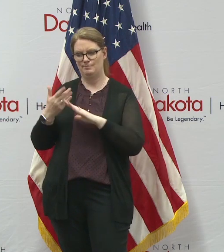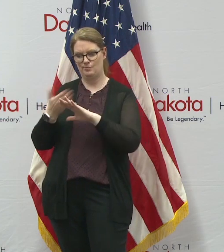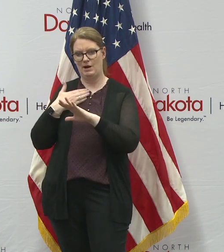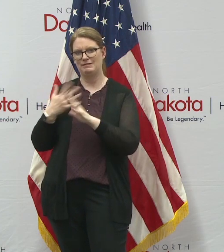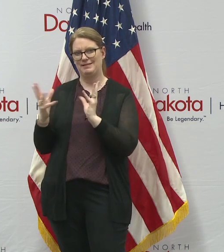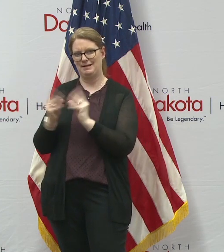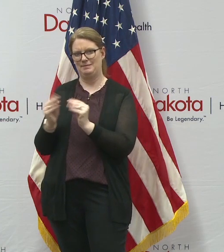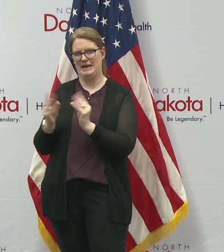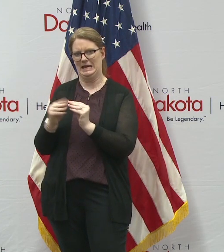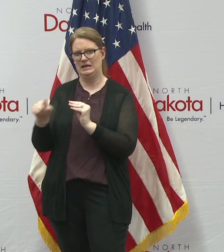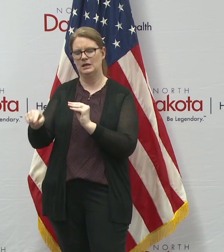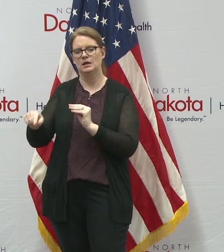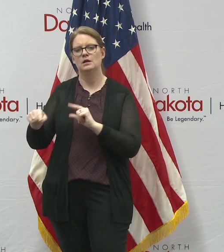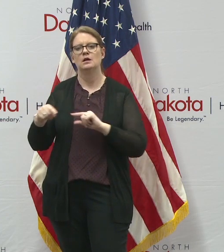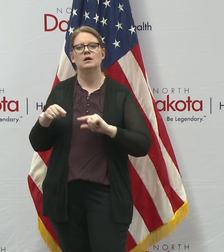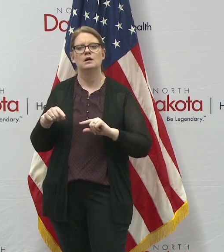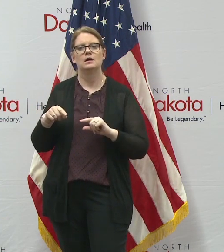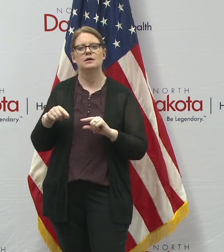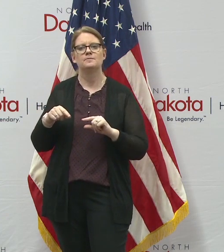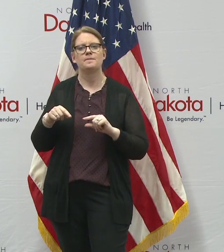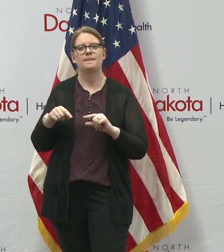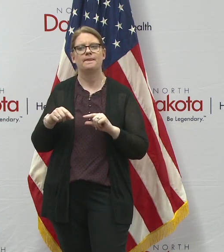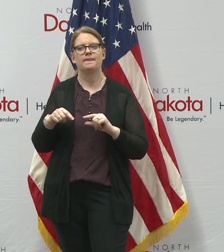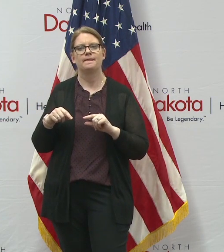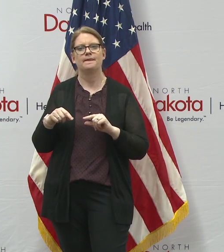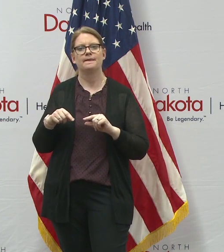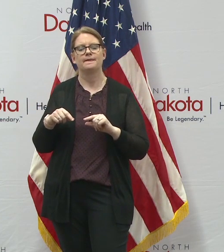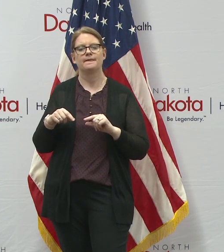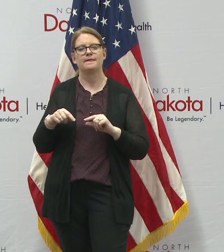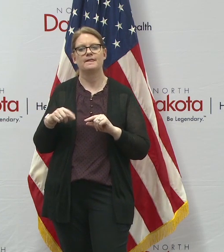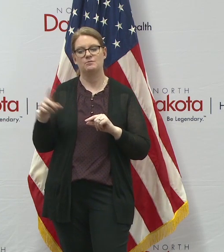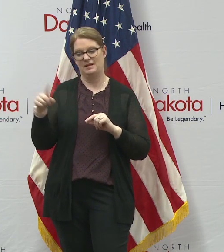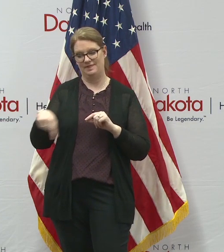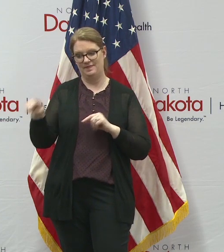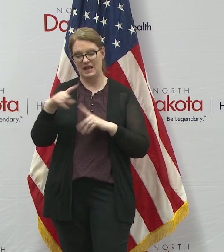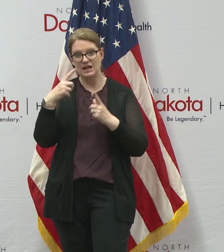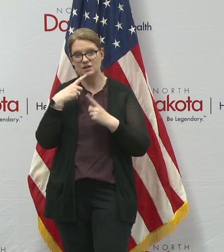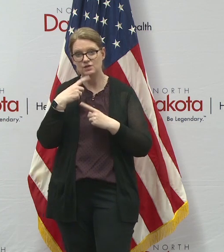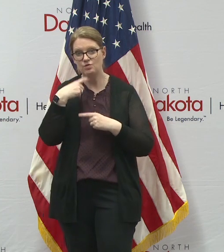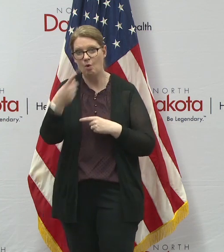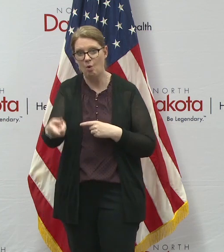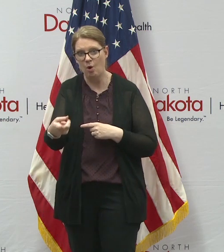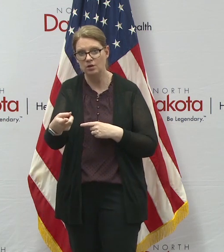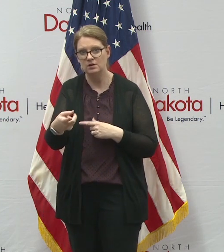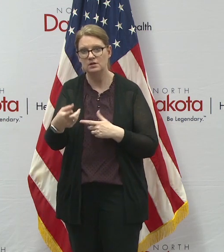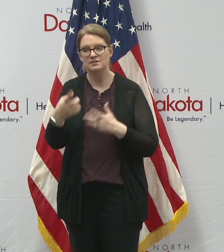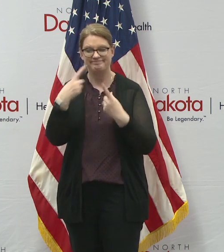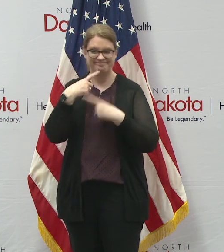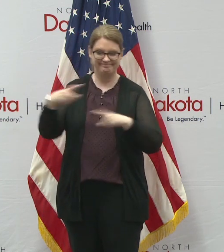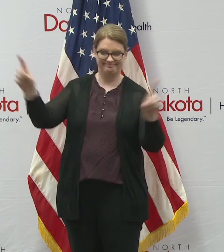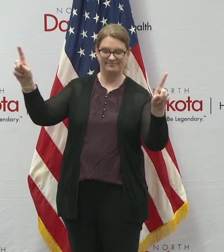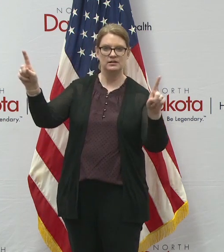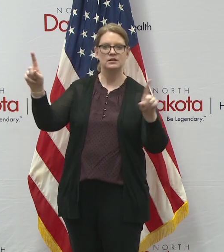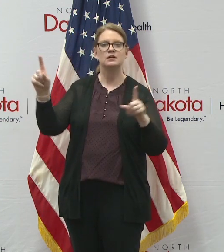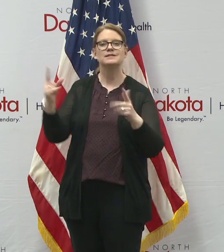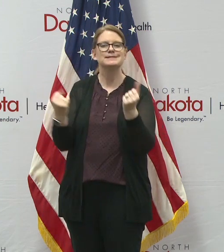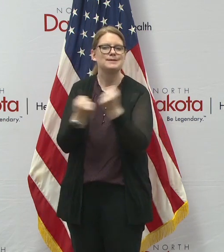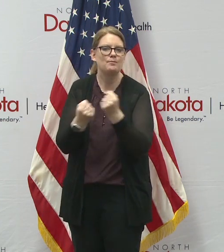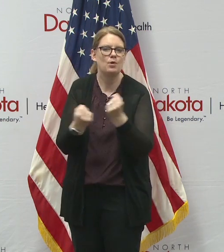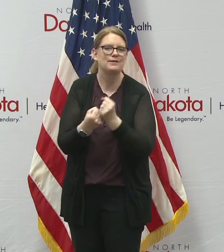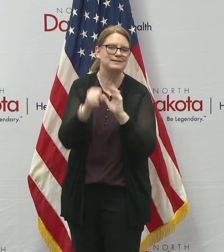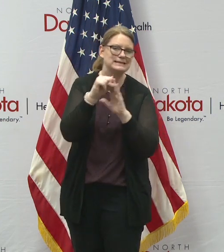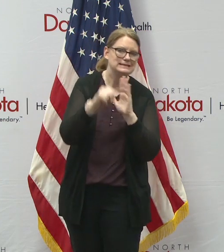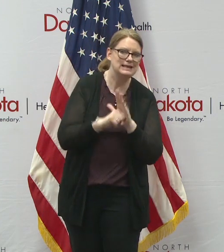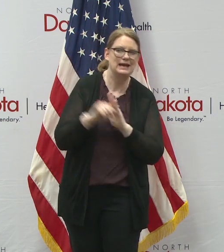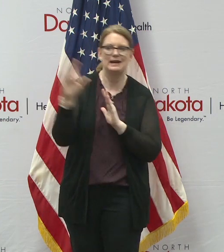that what was delivered was support of the direction, both the federal direction and the state direction